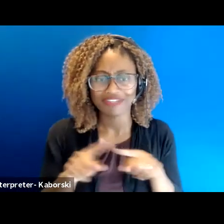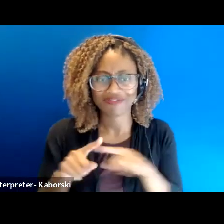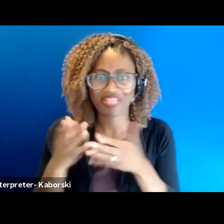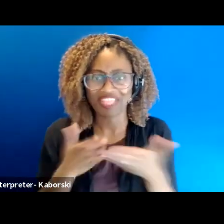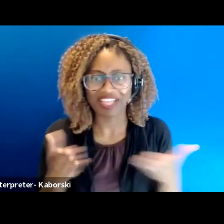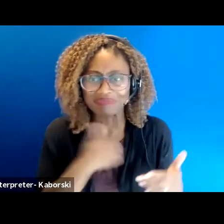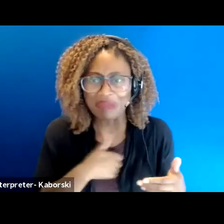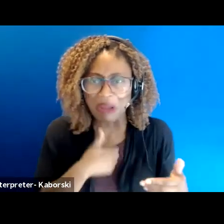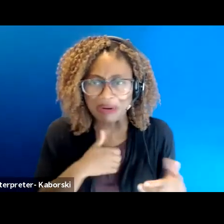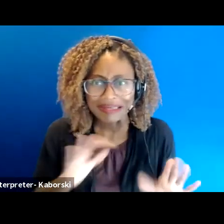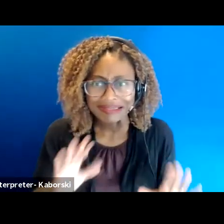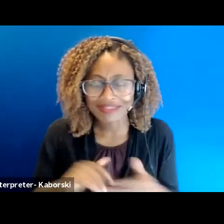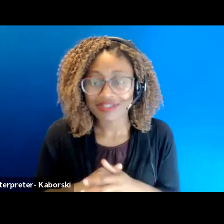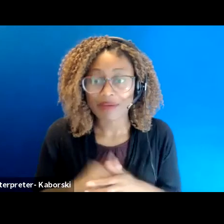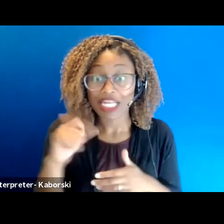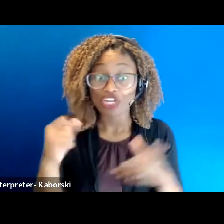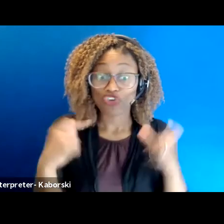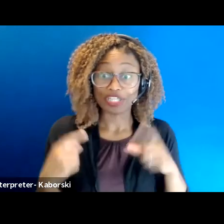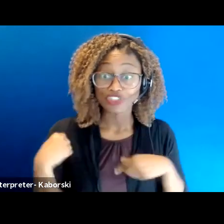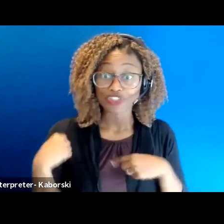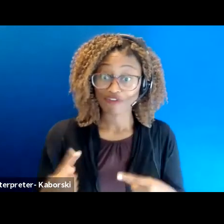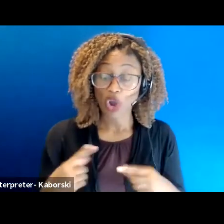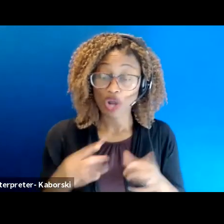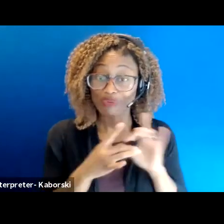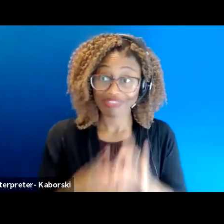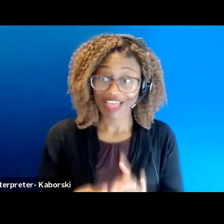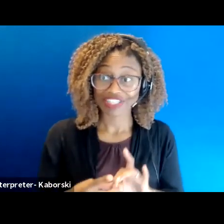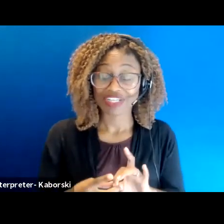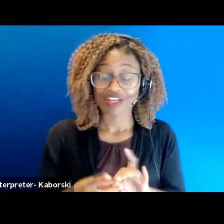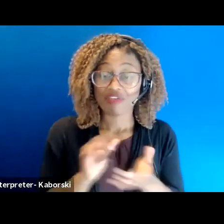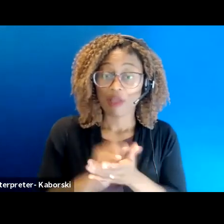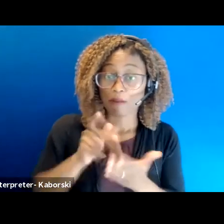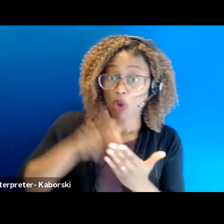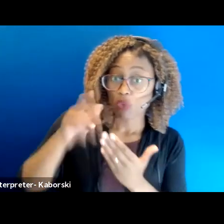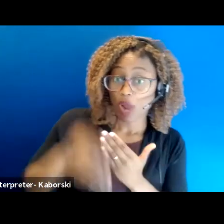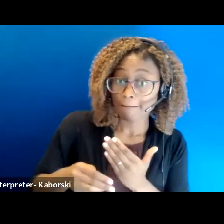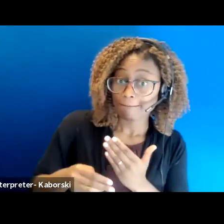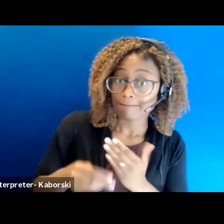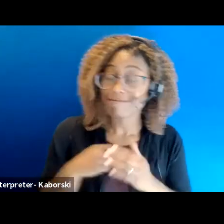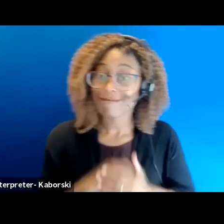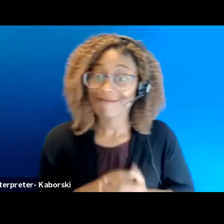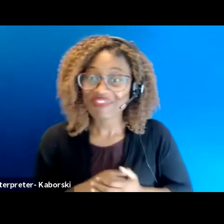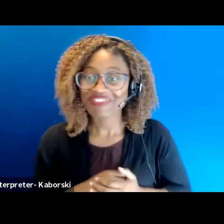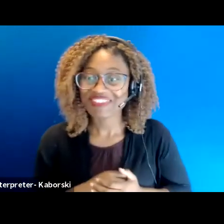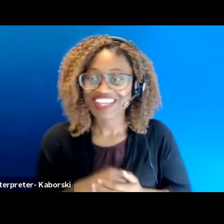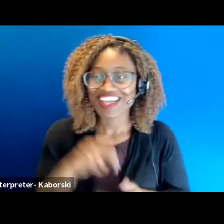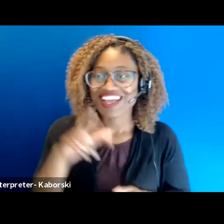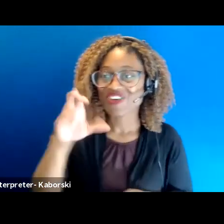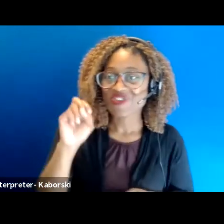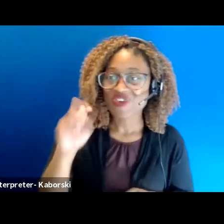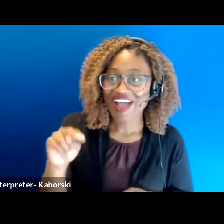different things. But any questions so far about the program how it's run,